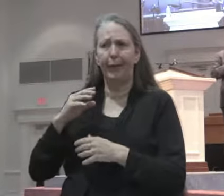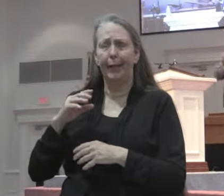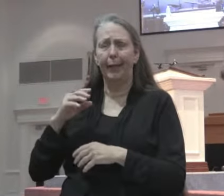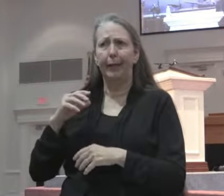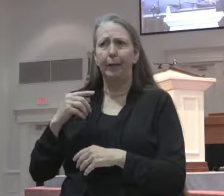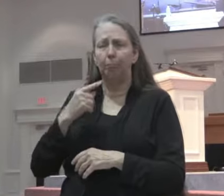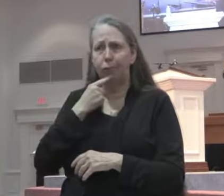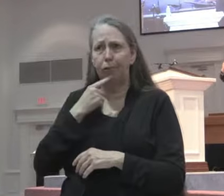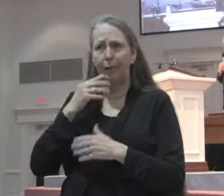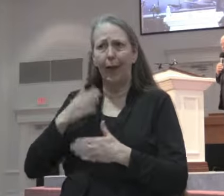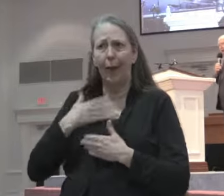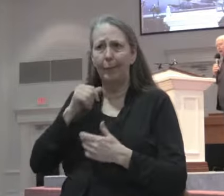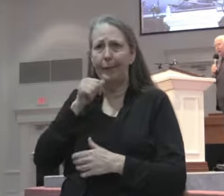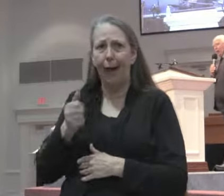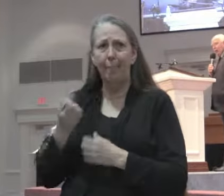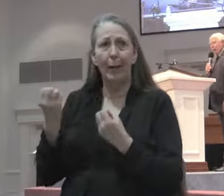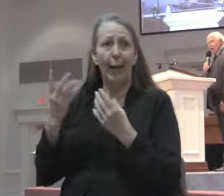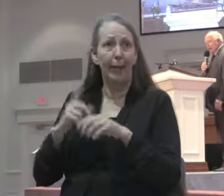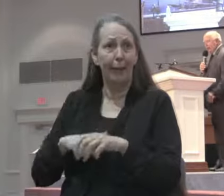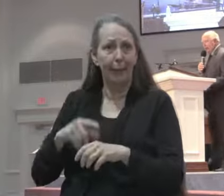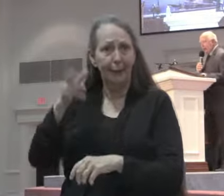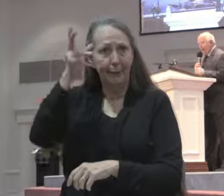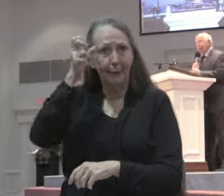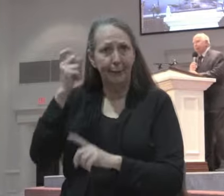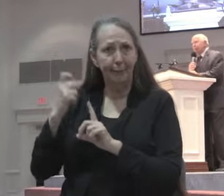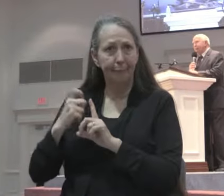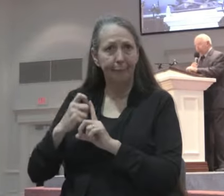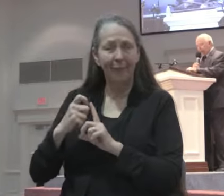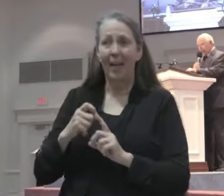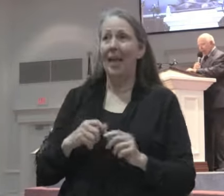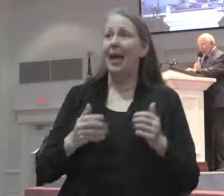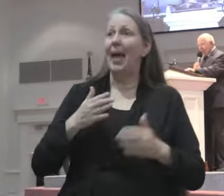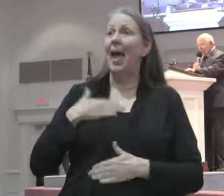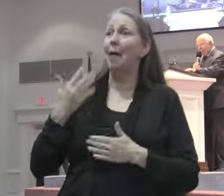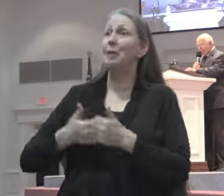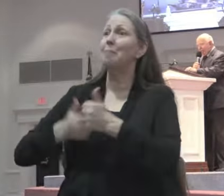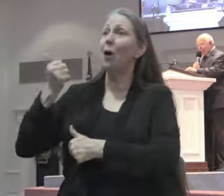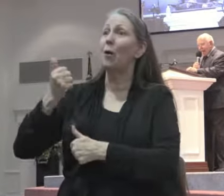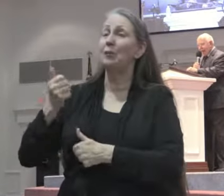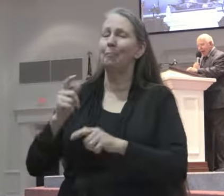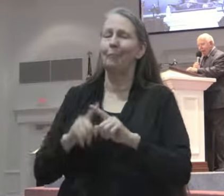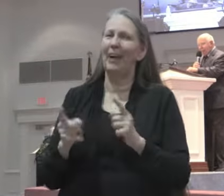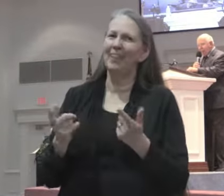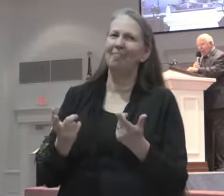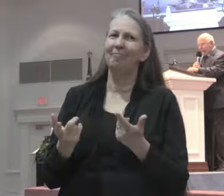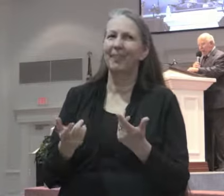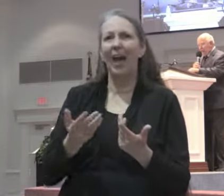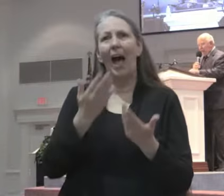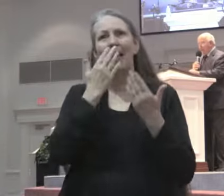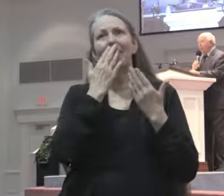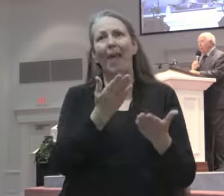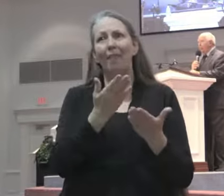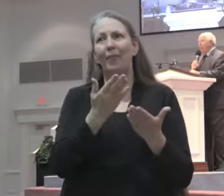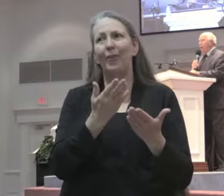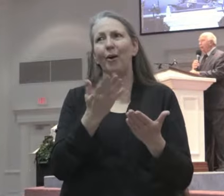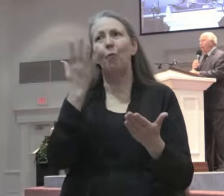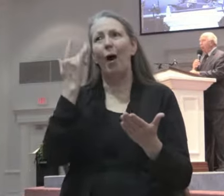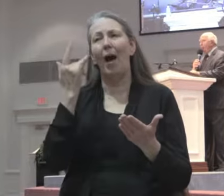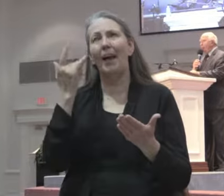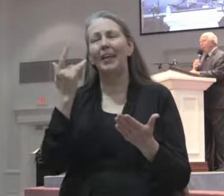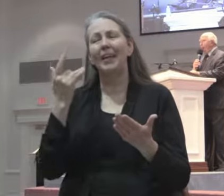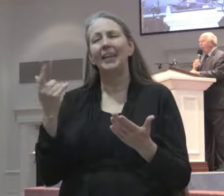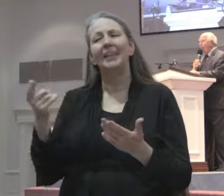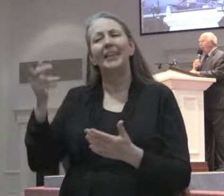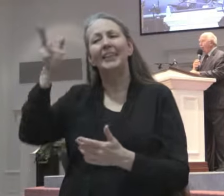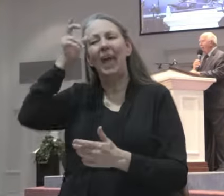Right. And I think I stay happy the most. But I'm thankful that he can't mess